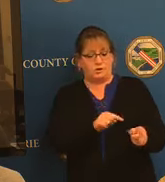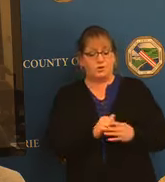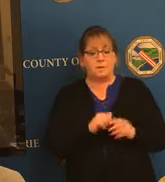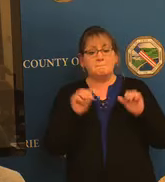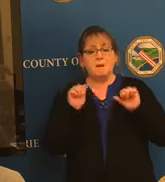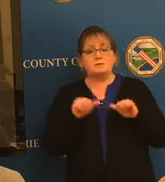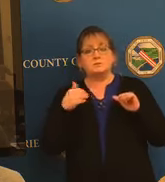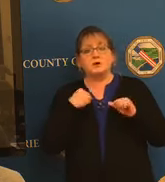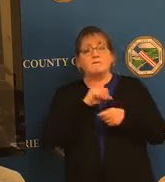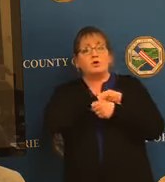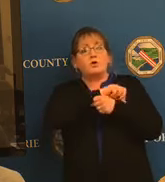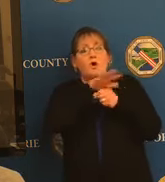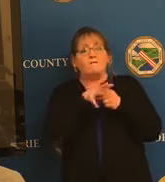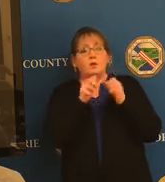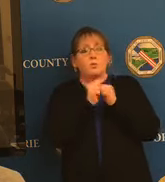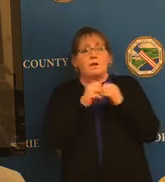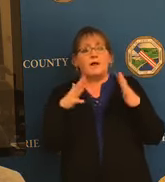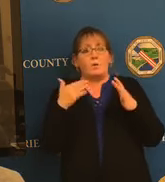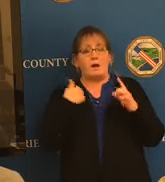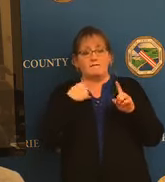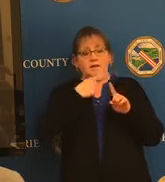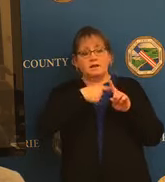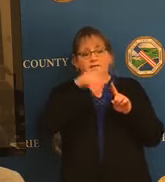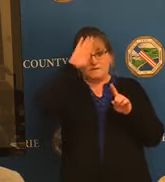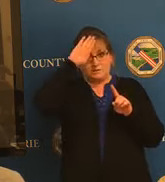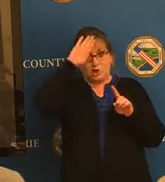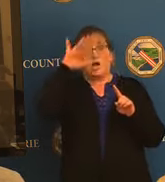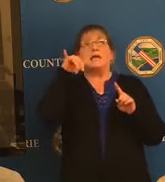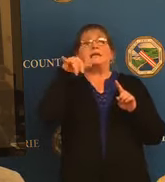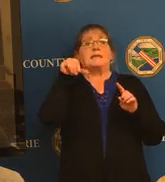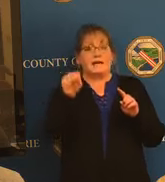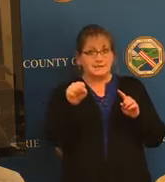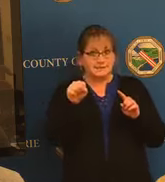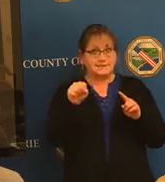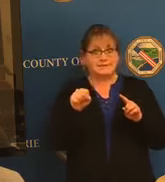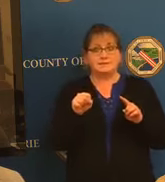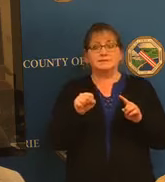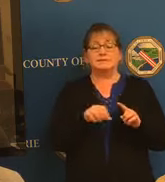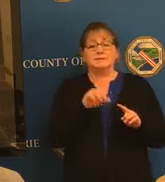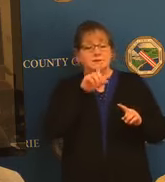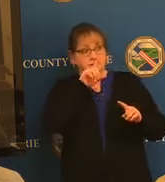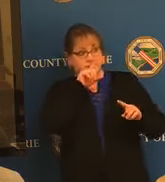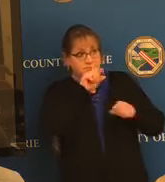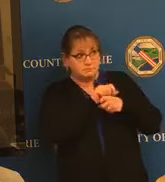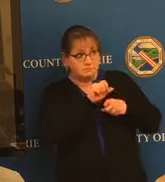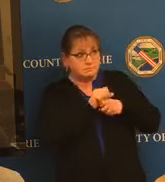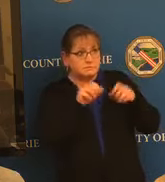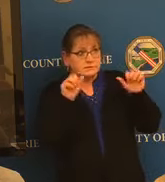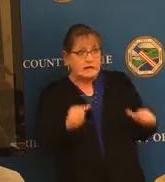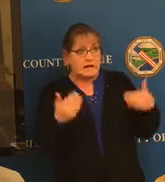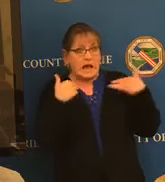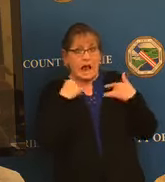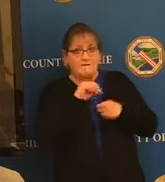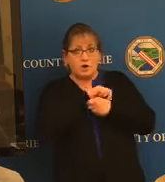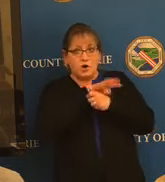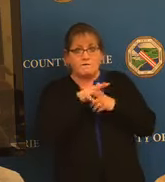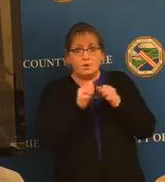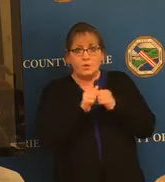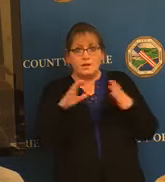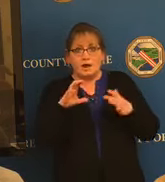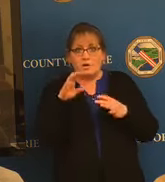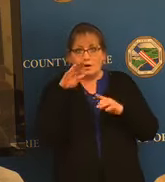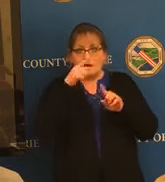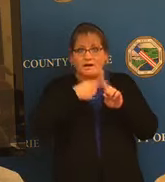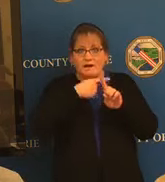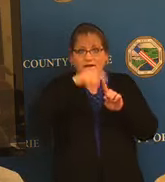have COVID-19 without having a fever? Yes. The question is it possible to have COVID-19 without having a